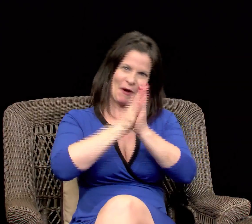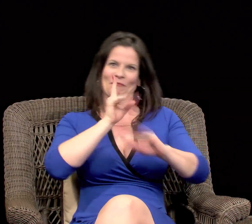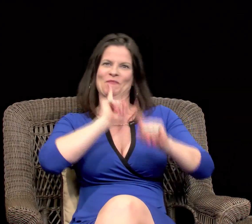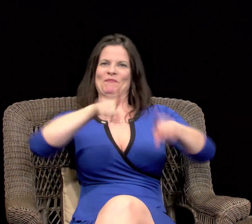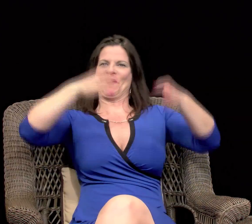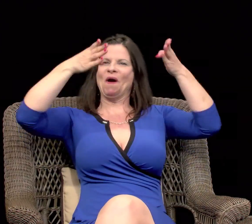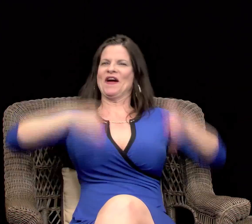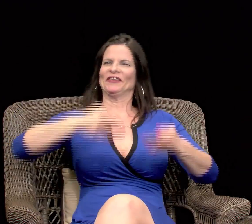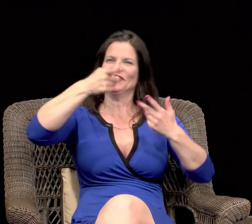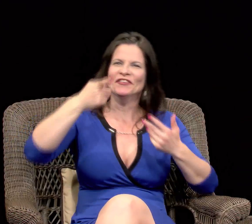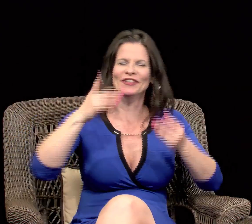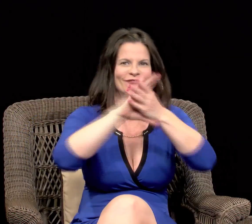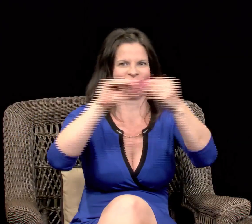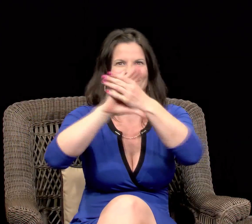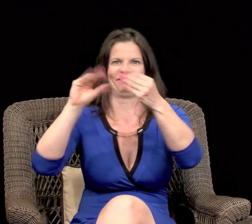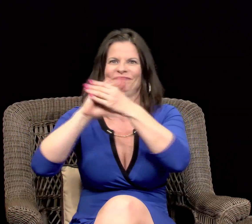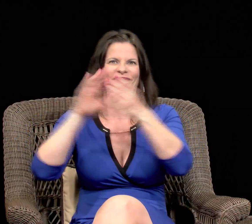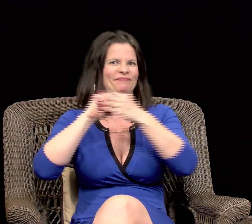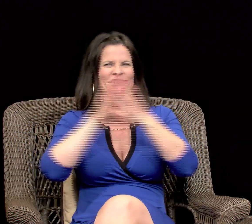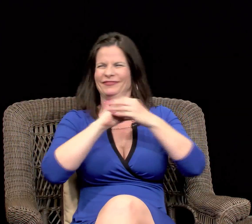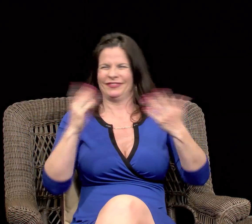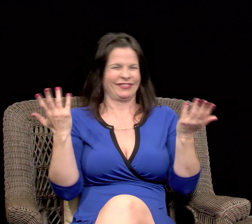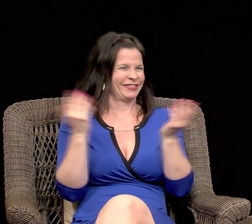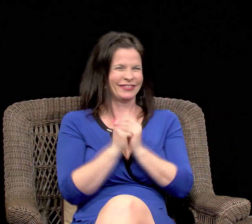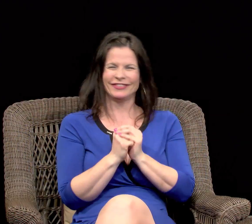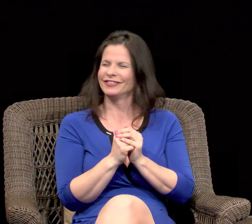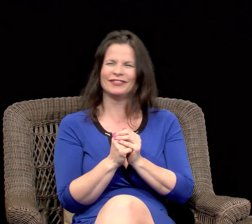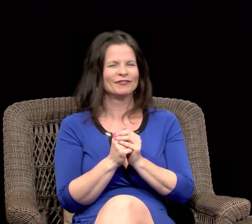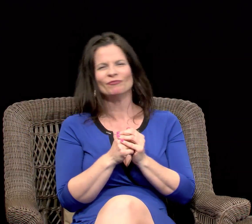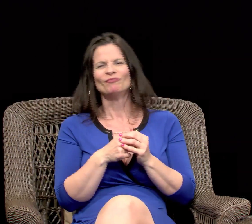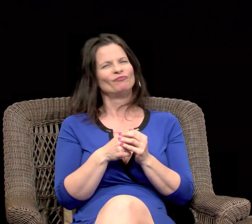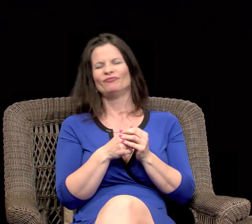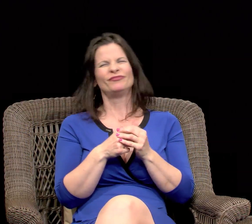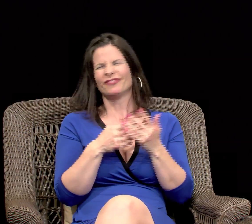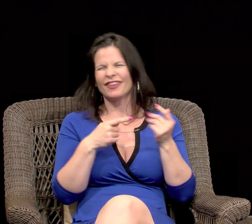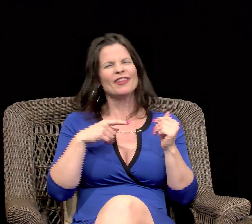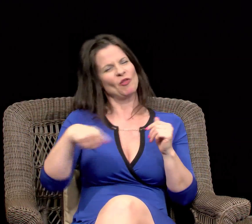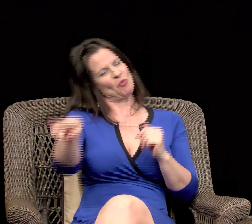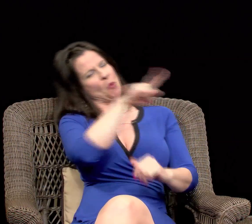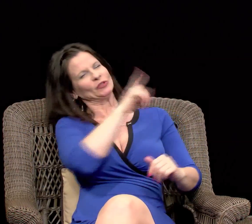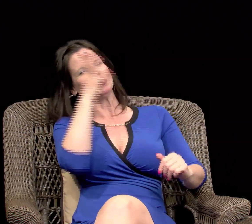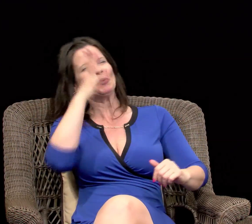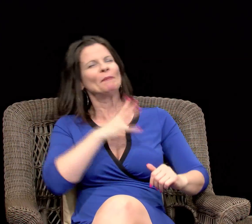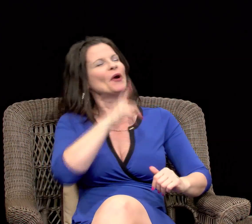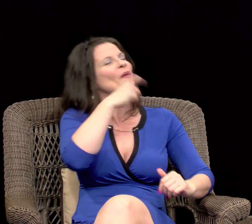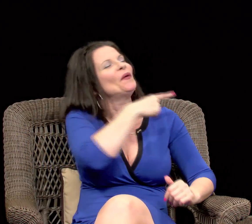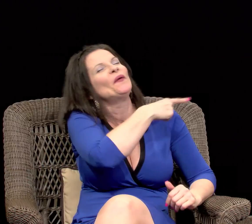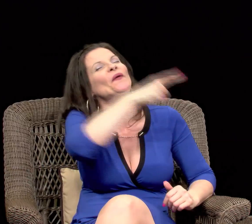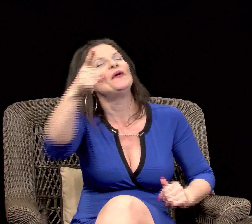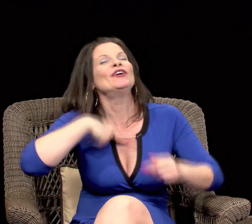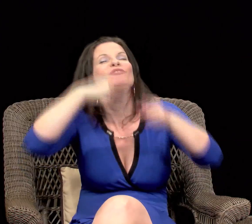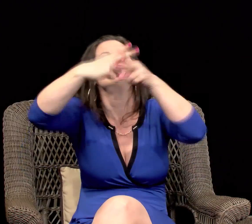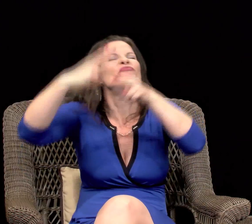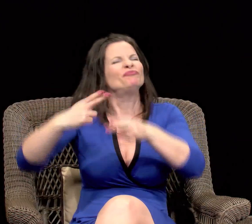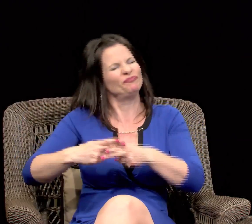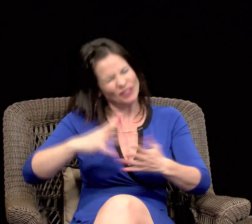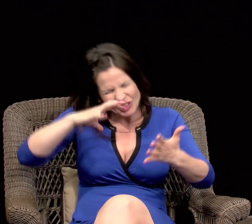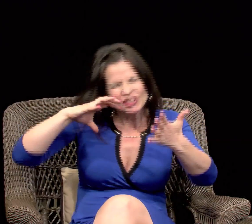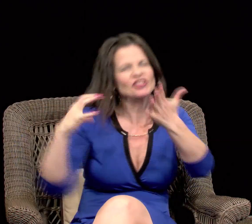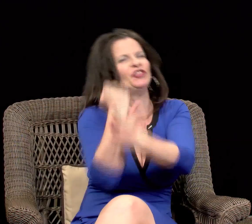she became the anchor of Deaf News, so she's out there doing her stories. And all those women